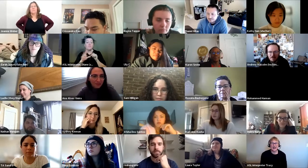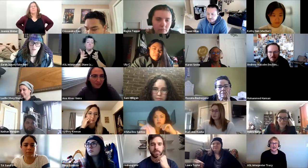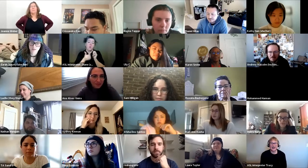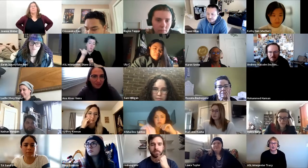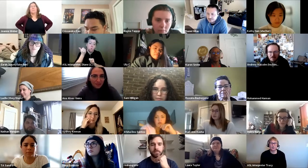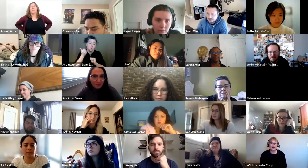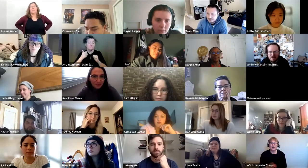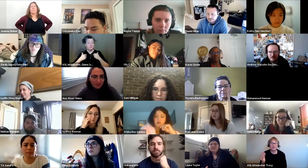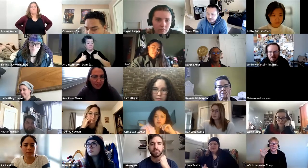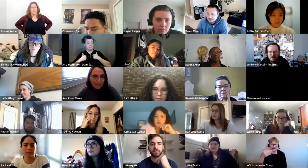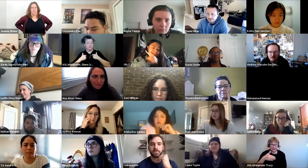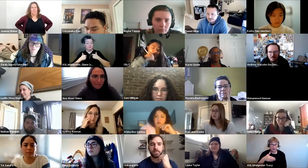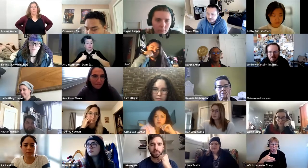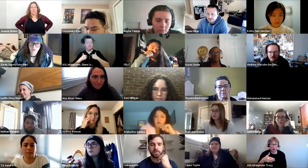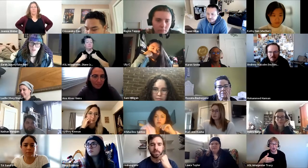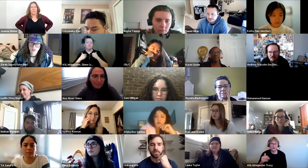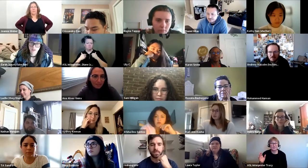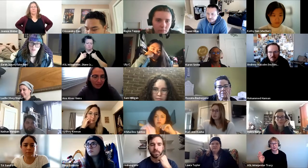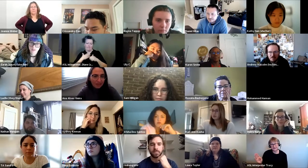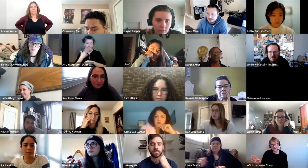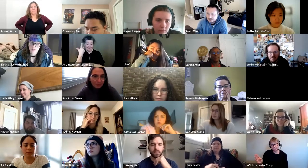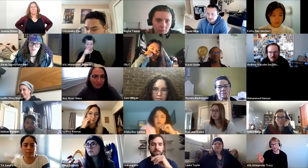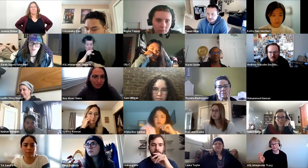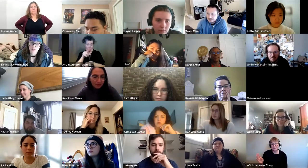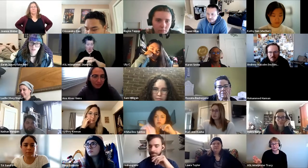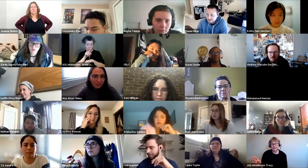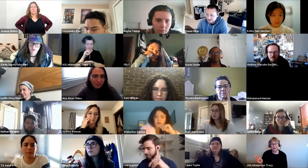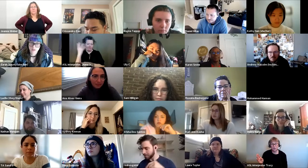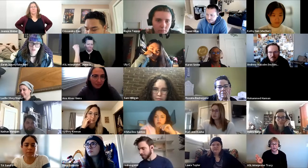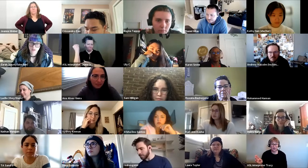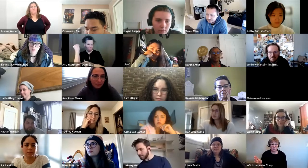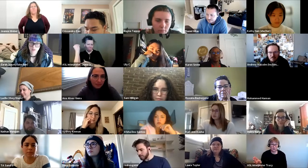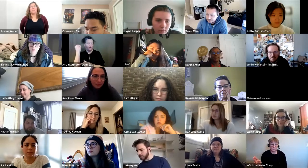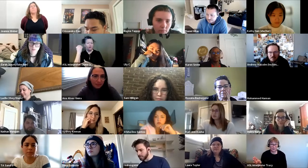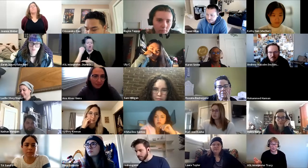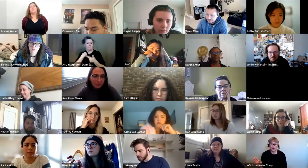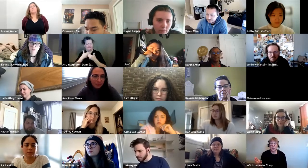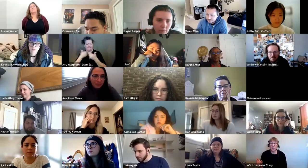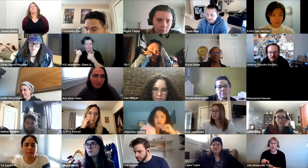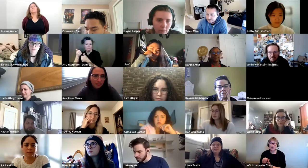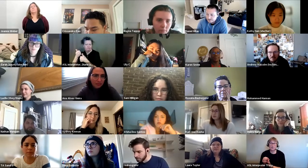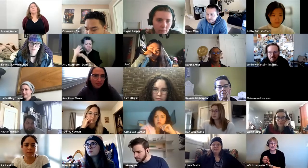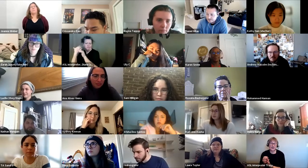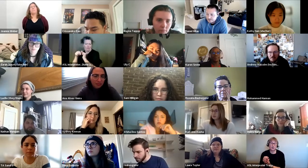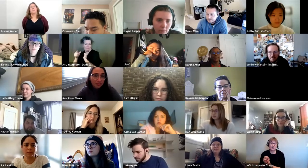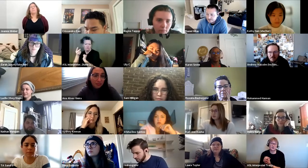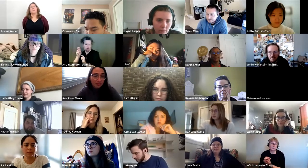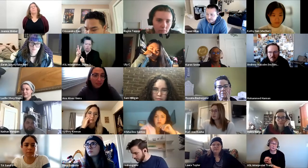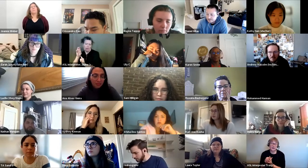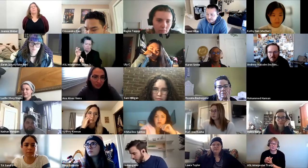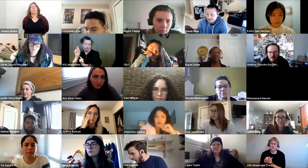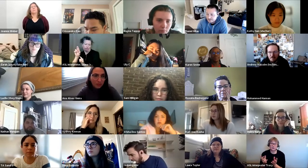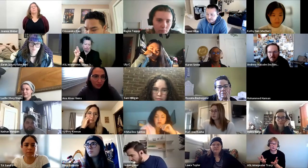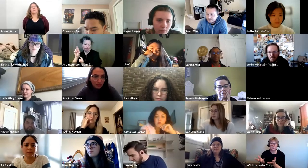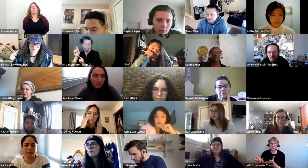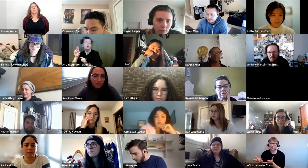Mostly I will have my camera off. I'm on a separate link with Dr. Weber because I will also